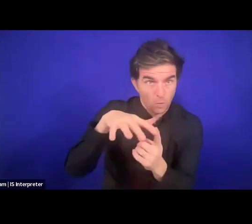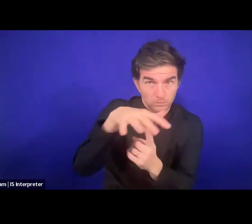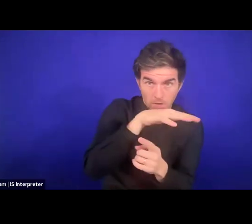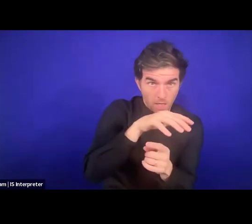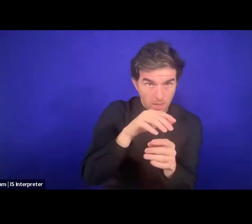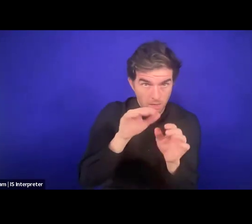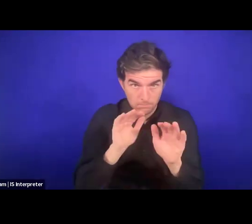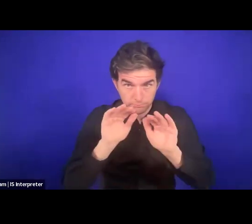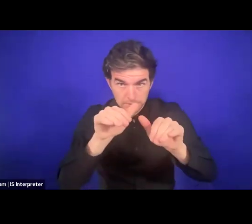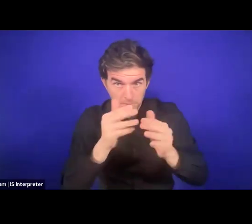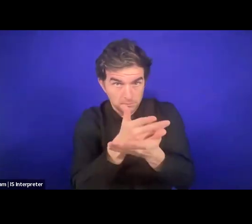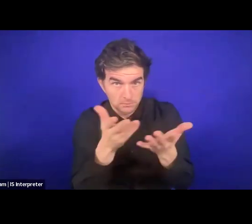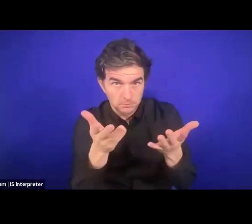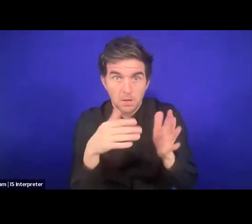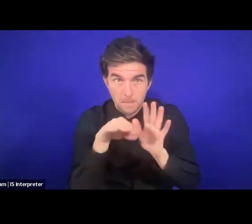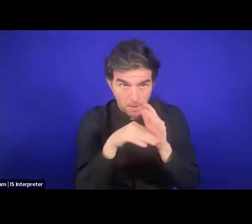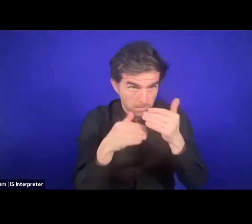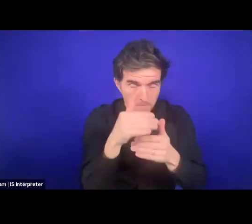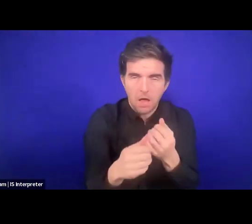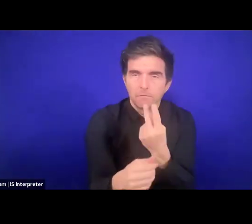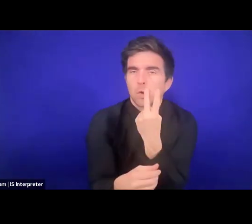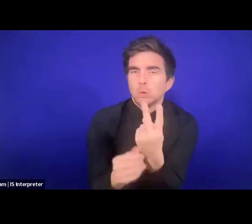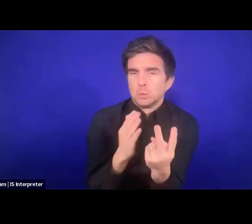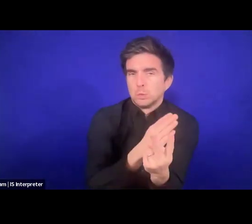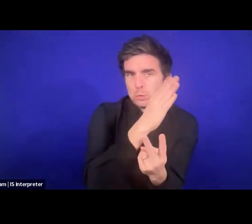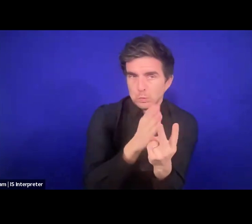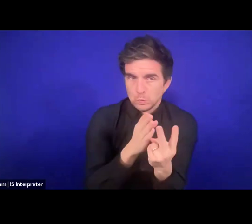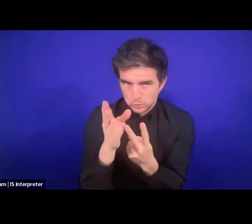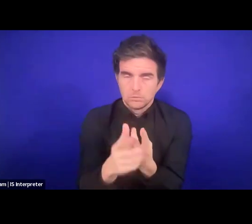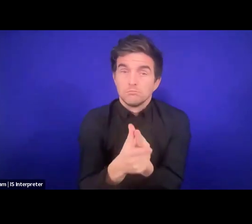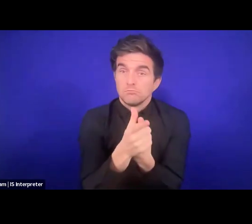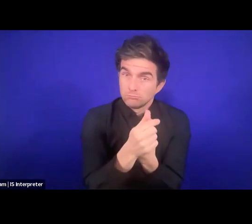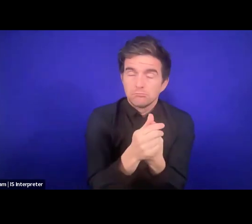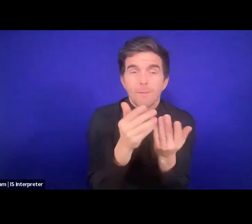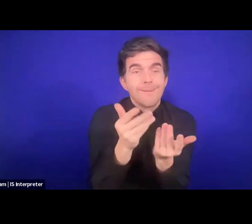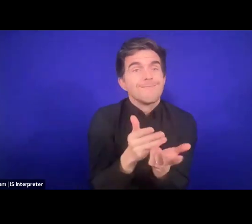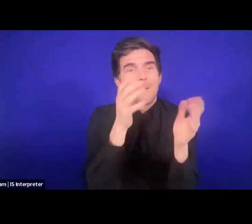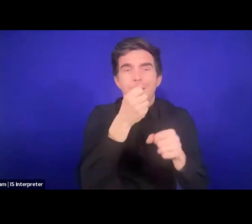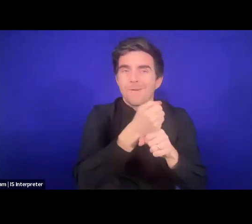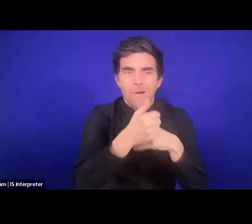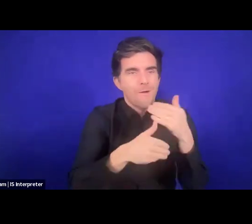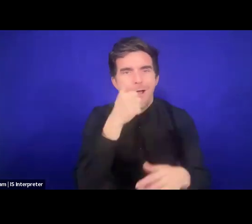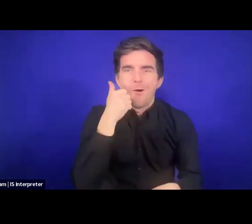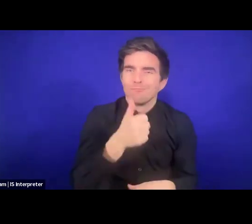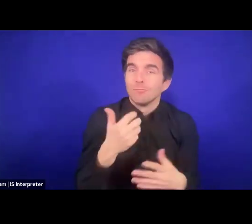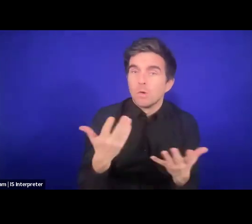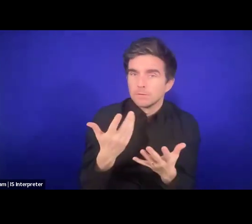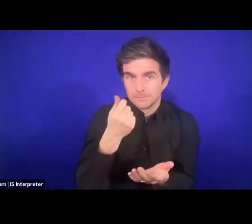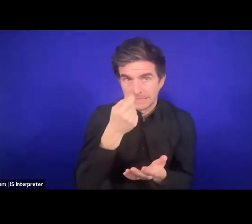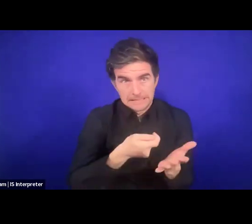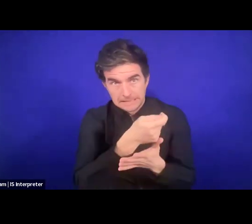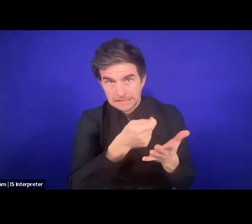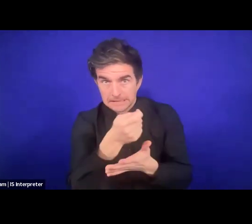livelihood activities, that is basically a graduation model. Over the time, it has been difficult to governments to